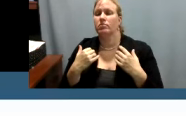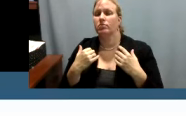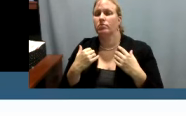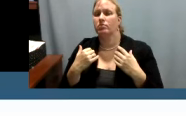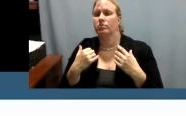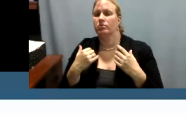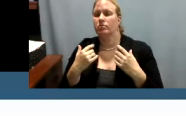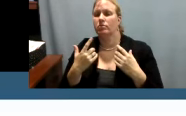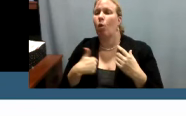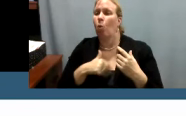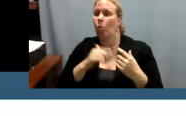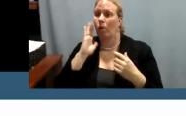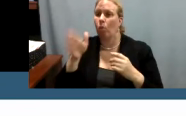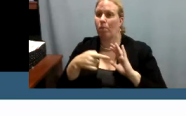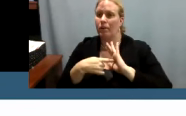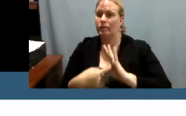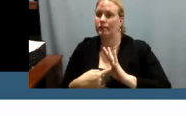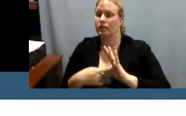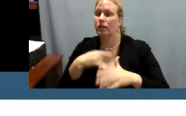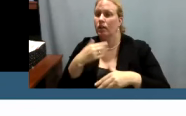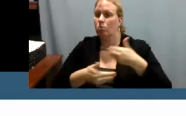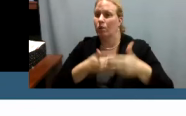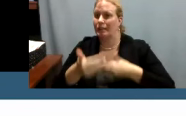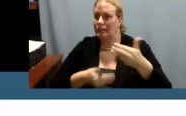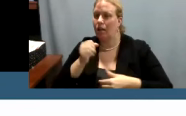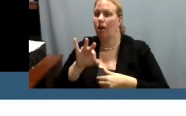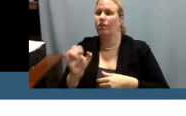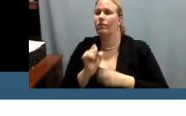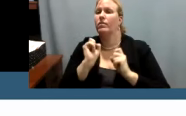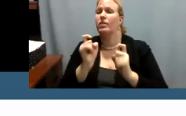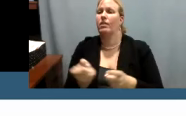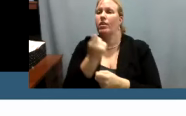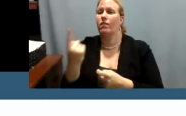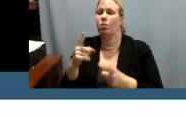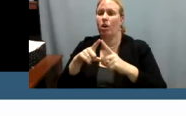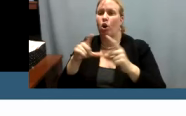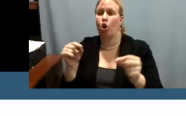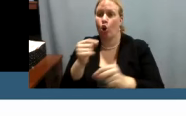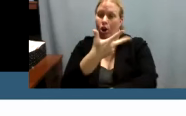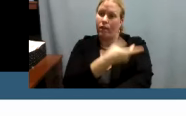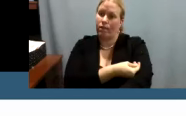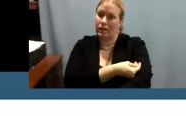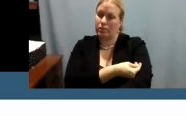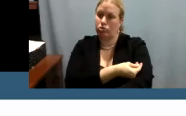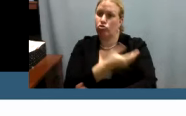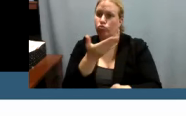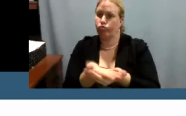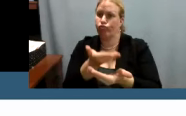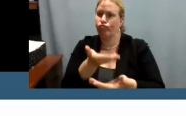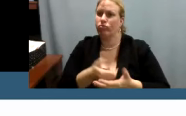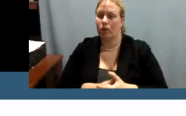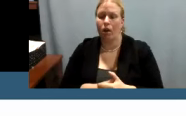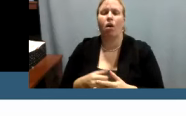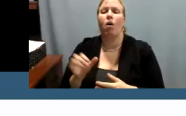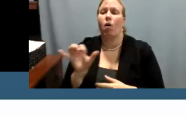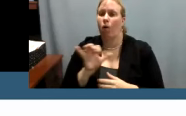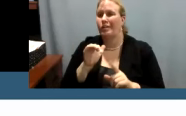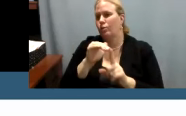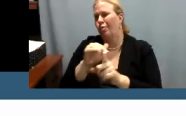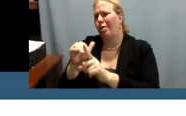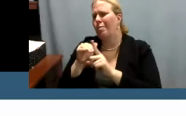um the process will consist of having the backs of giving everyone a vaccination card but vans system will also provide reminder